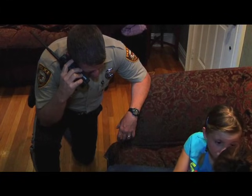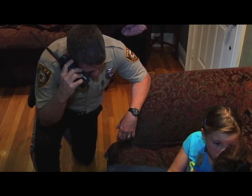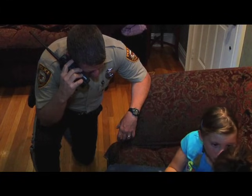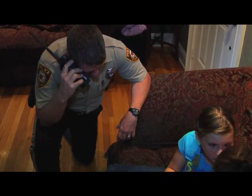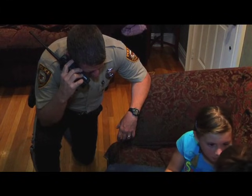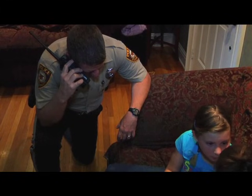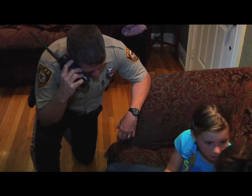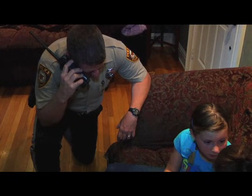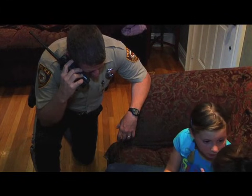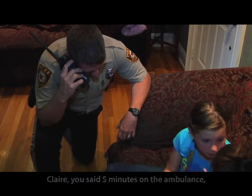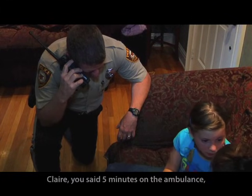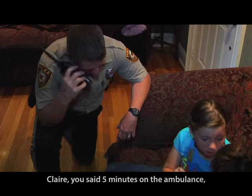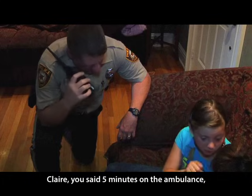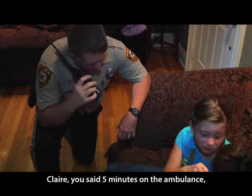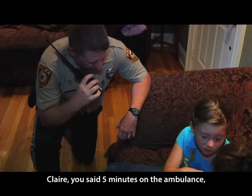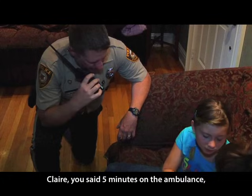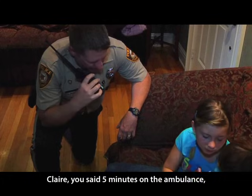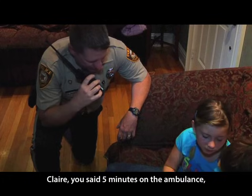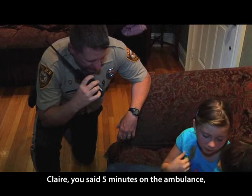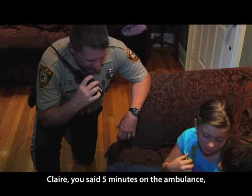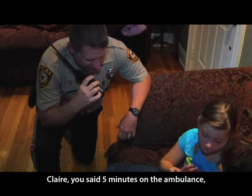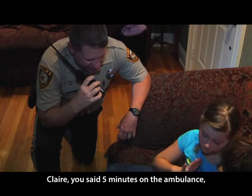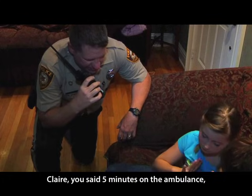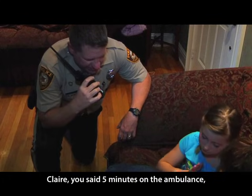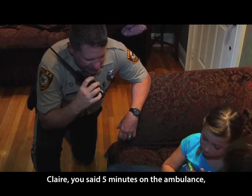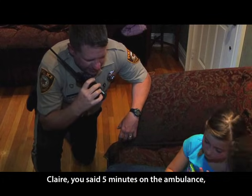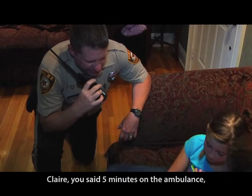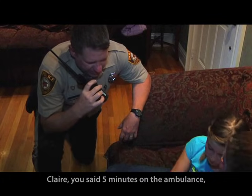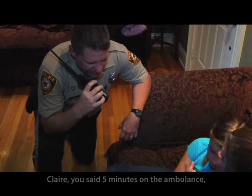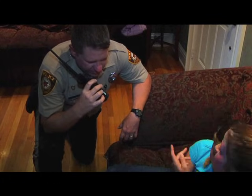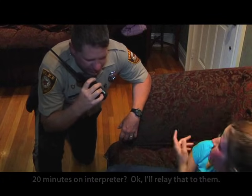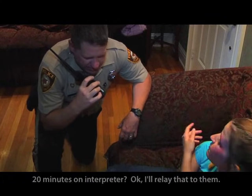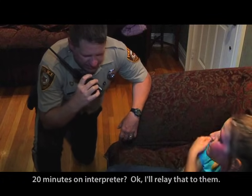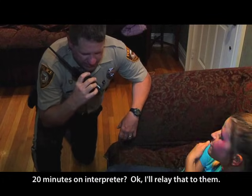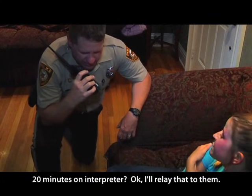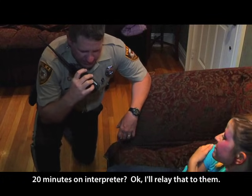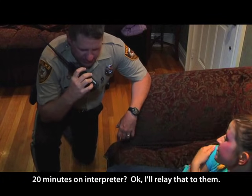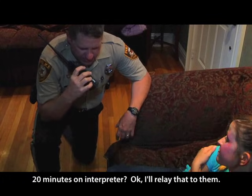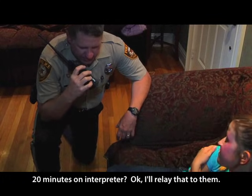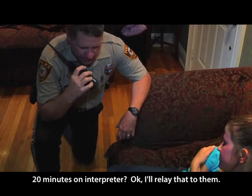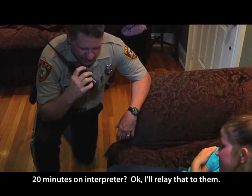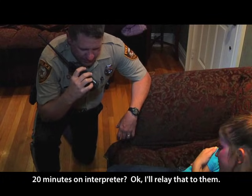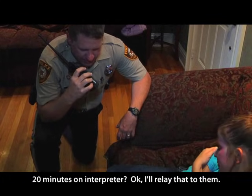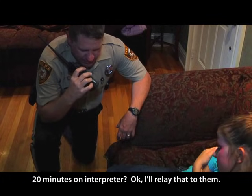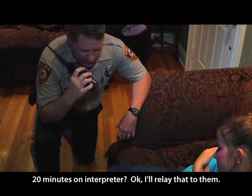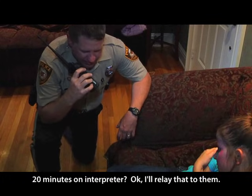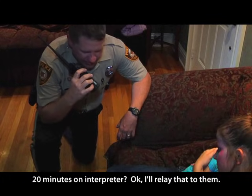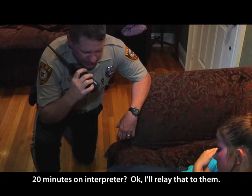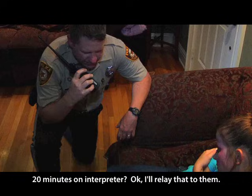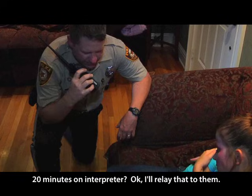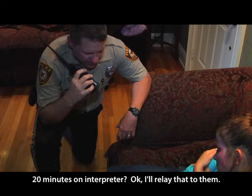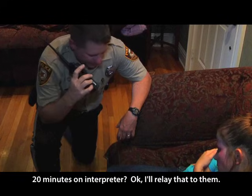What? Claire, you said 5 minutes on the ambulance, 20 minutes on the interpreter? Okay, I'll relay that to